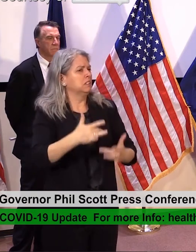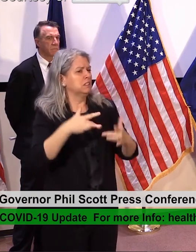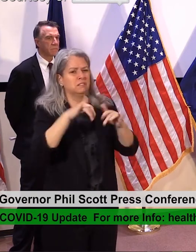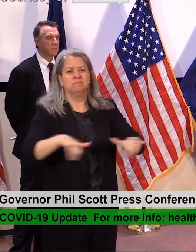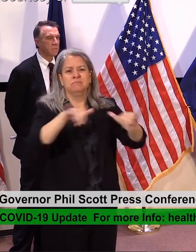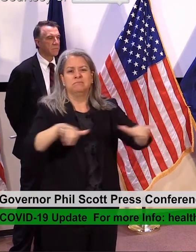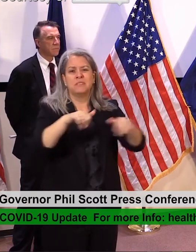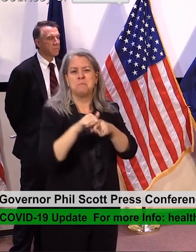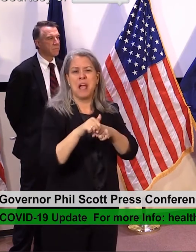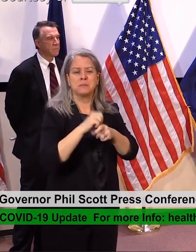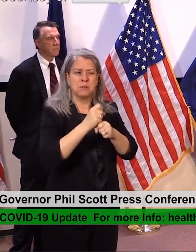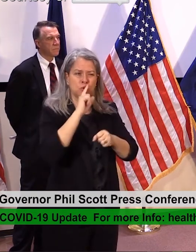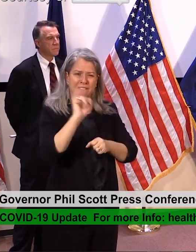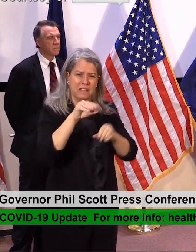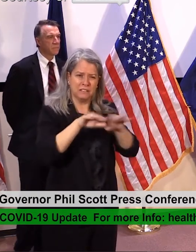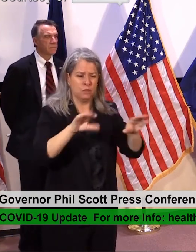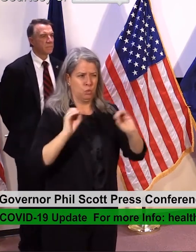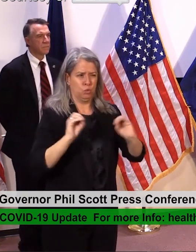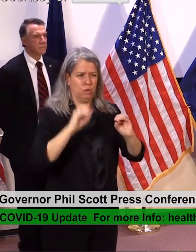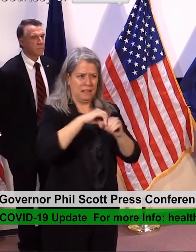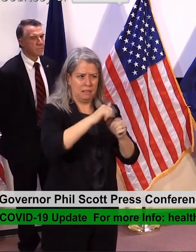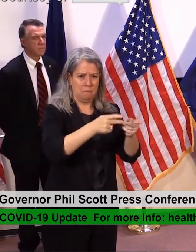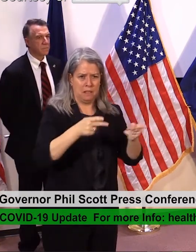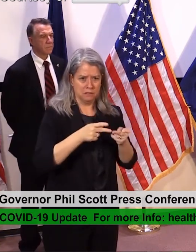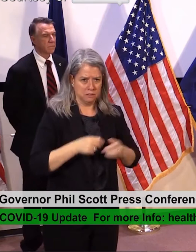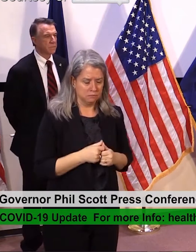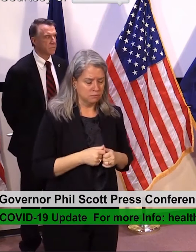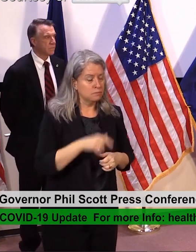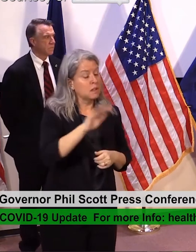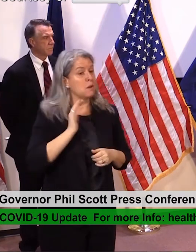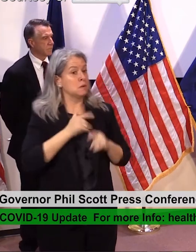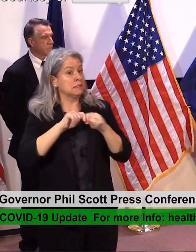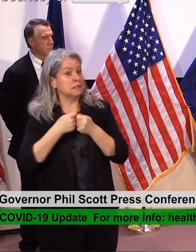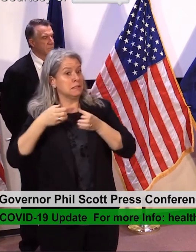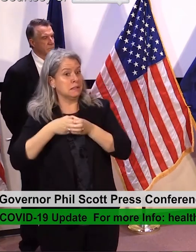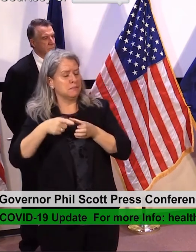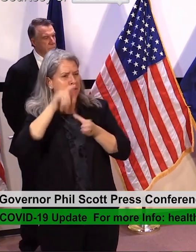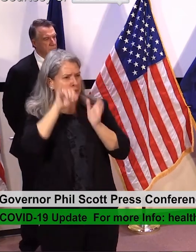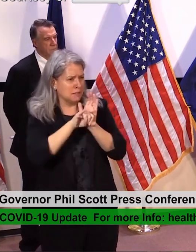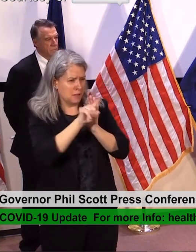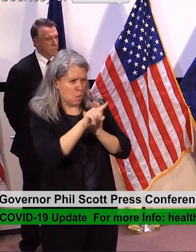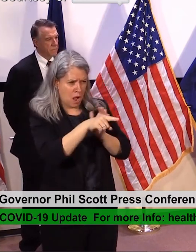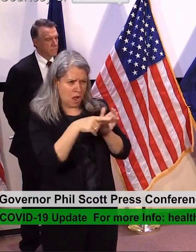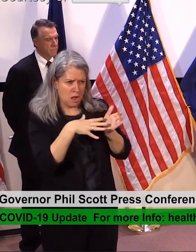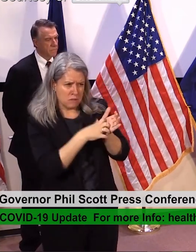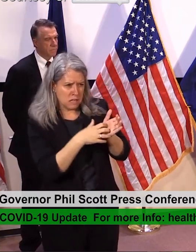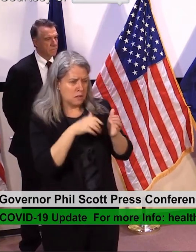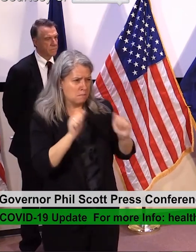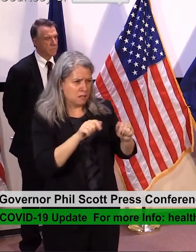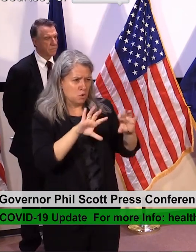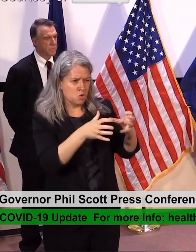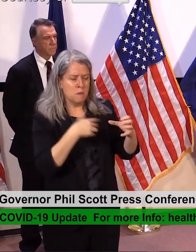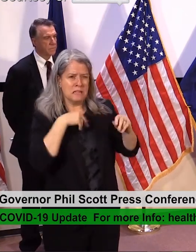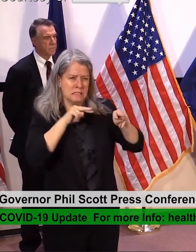Our team works with facilities to identify illnesses in vulnerable settings, then moves on to rapid response when